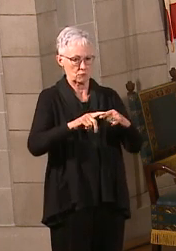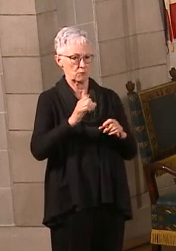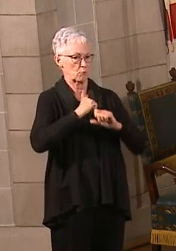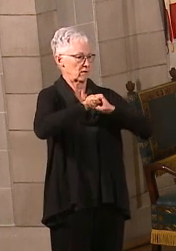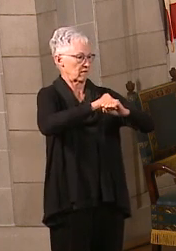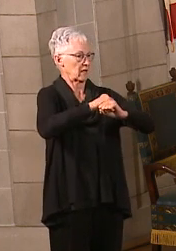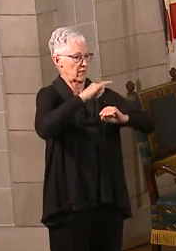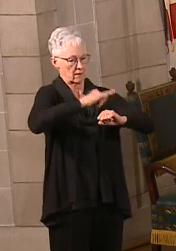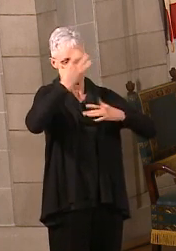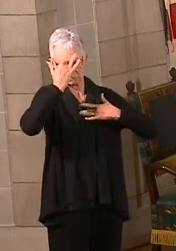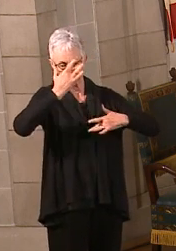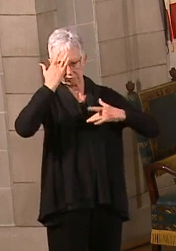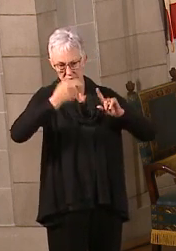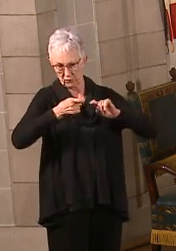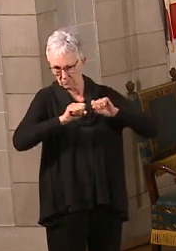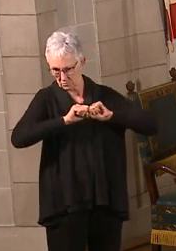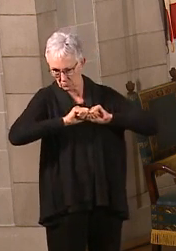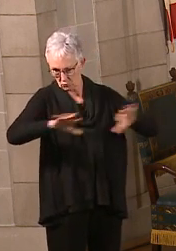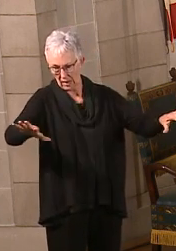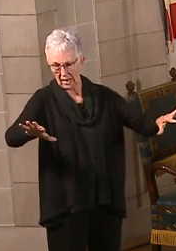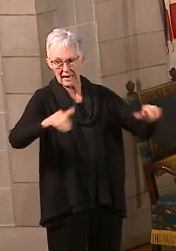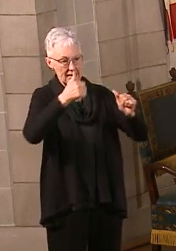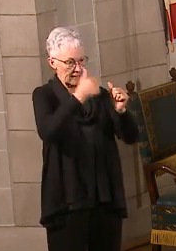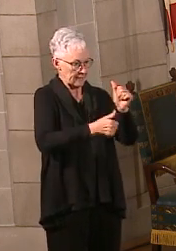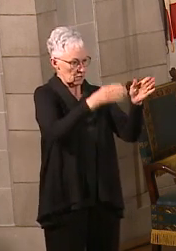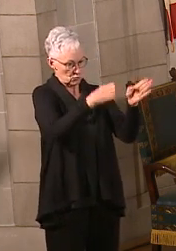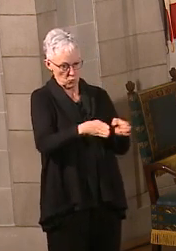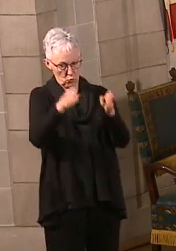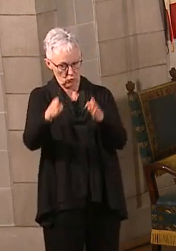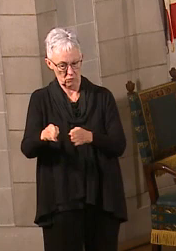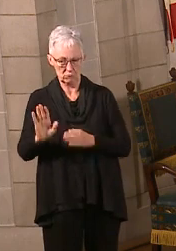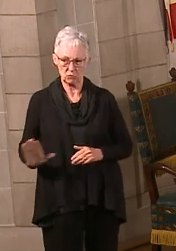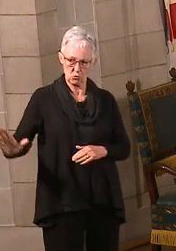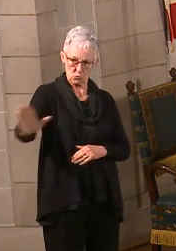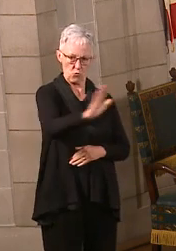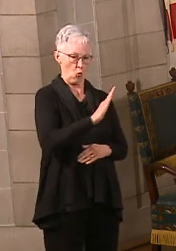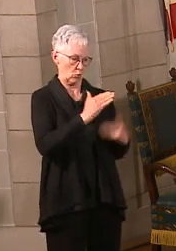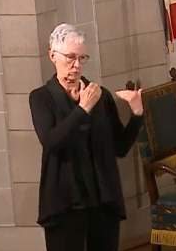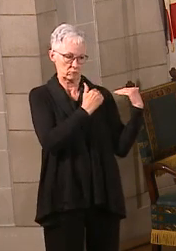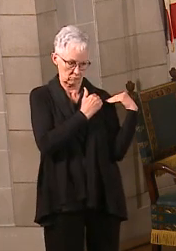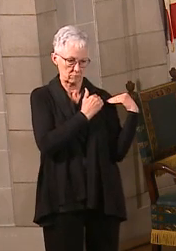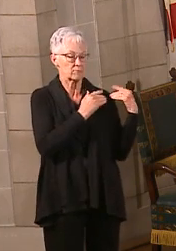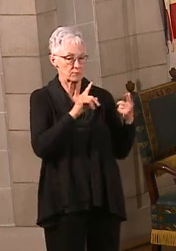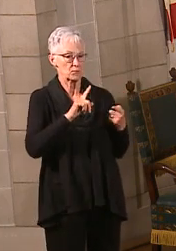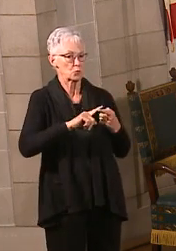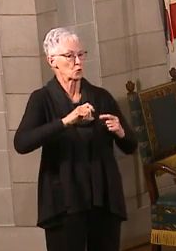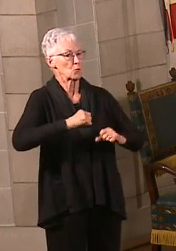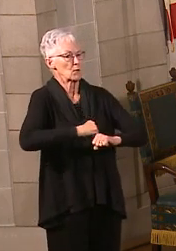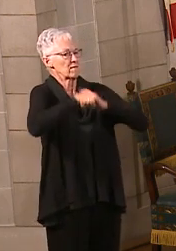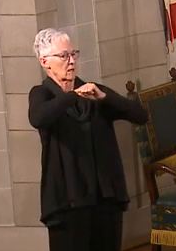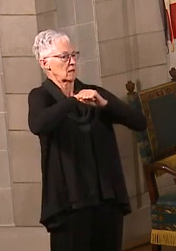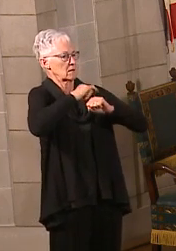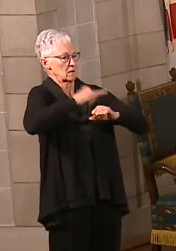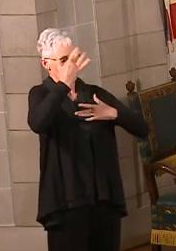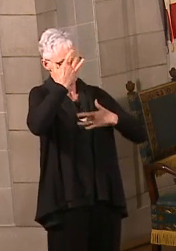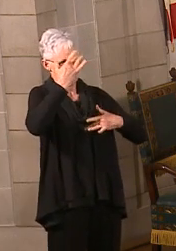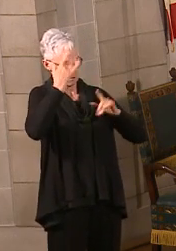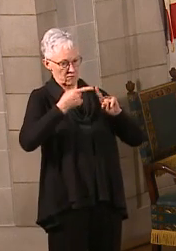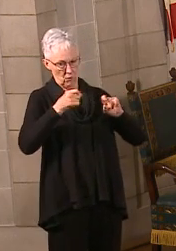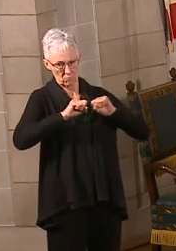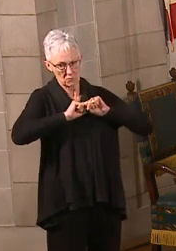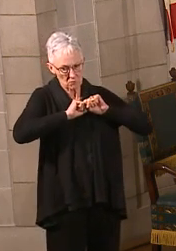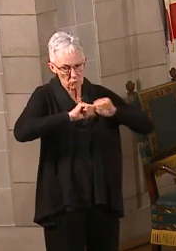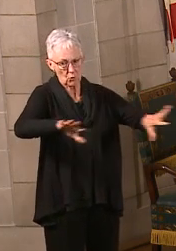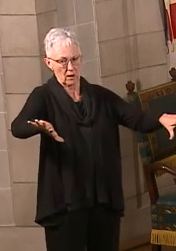to exercise that personal responsibility and civic duty to slow the spread here in Nebraska.